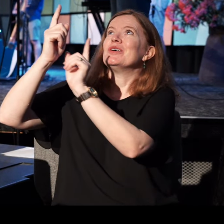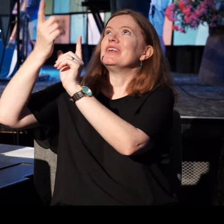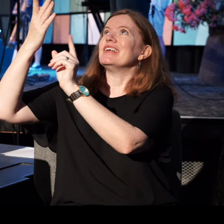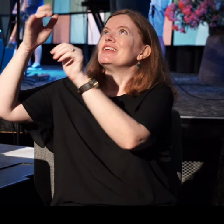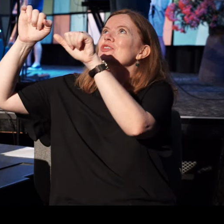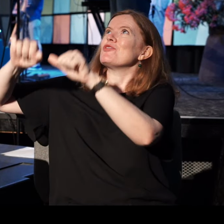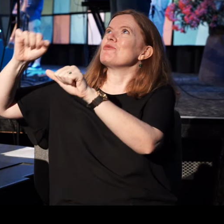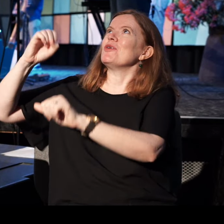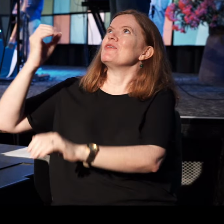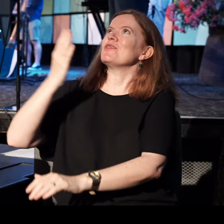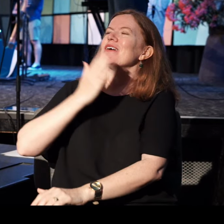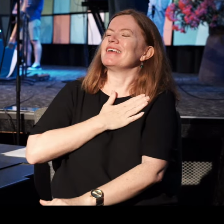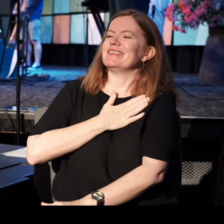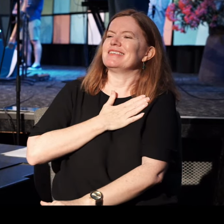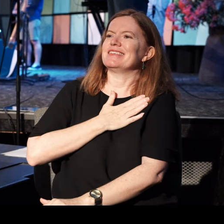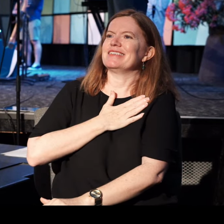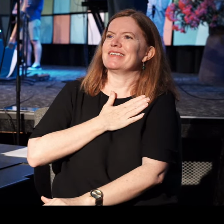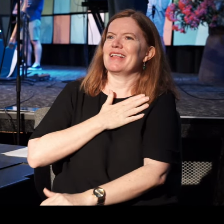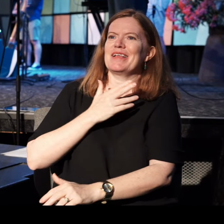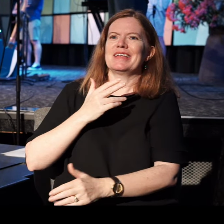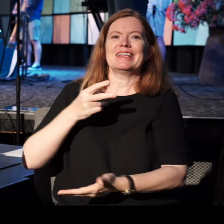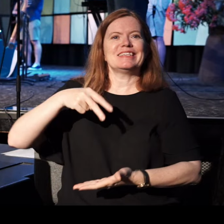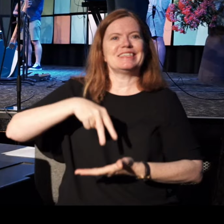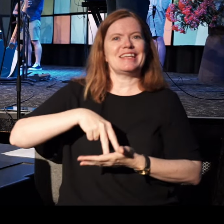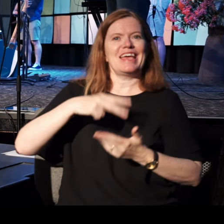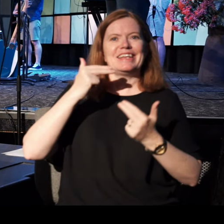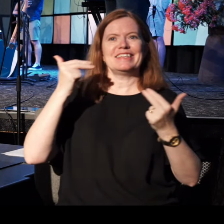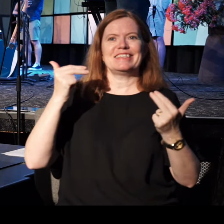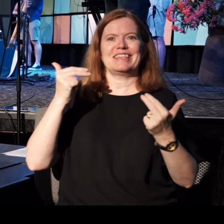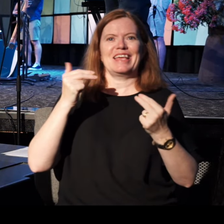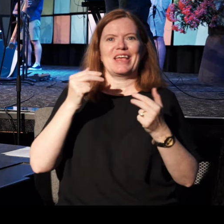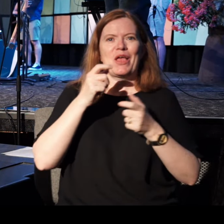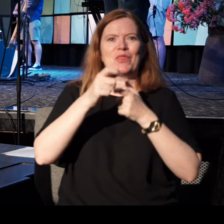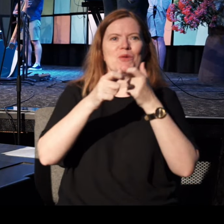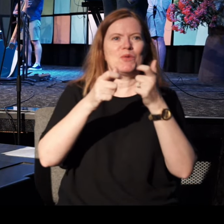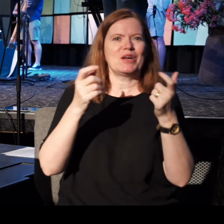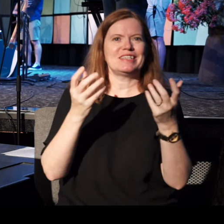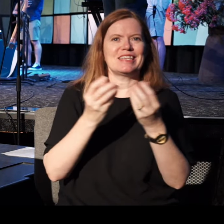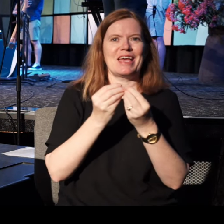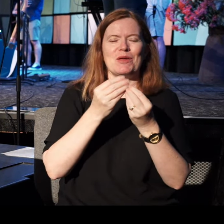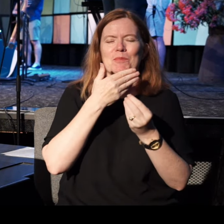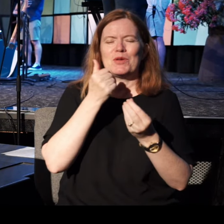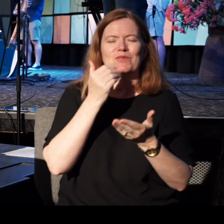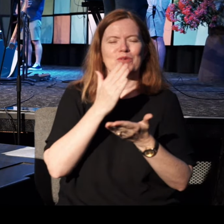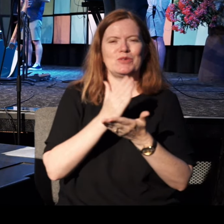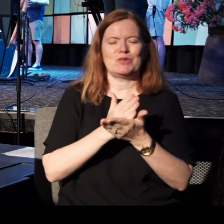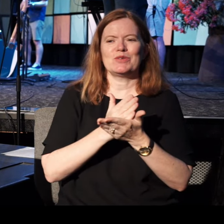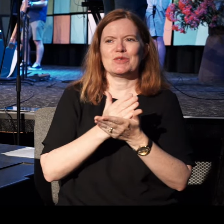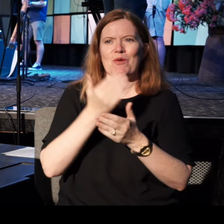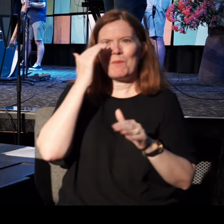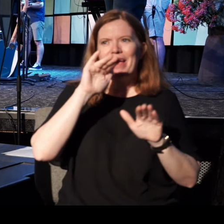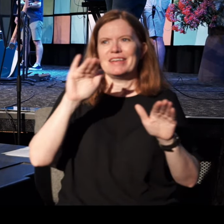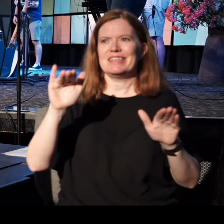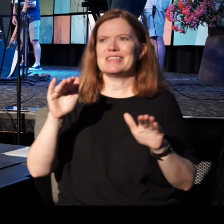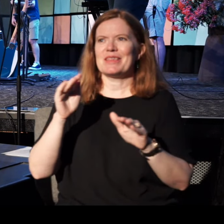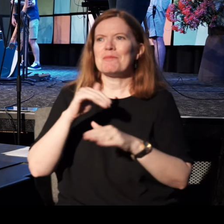to the throne of grace. Stand and sing these beautiful truths with us as we reflect on that